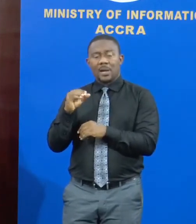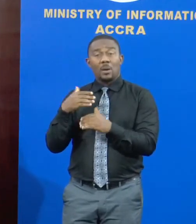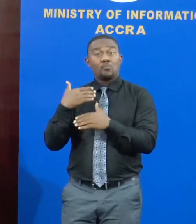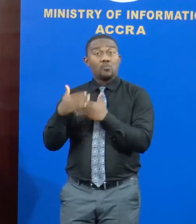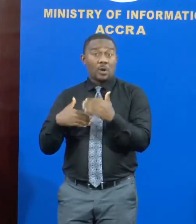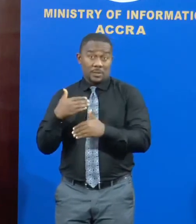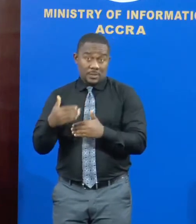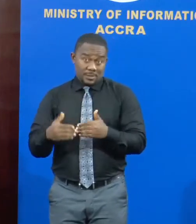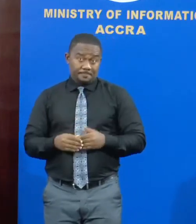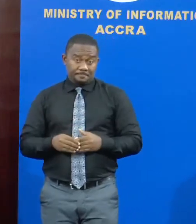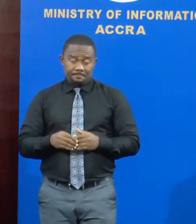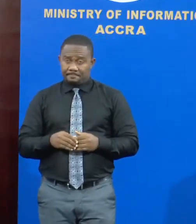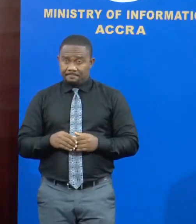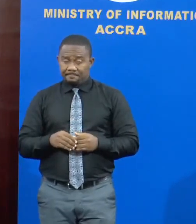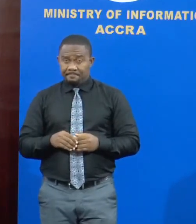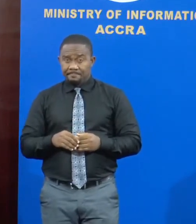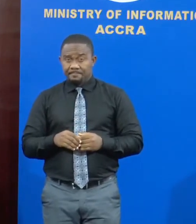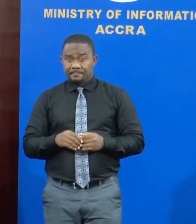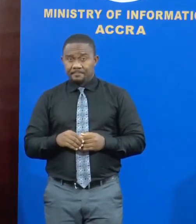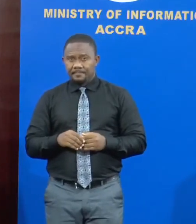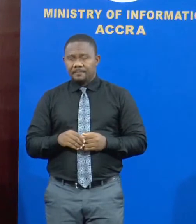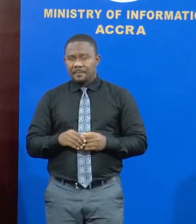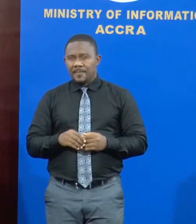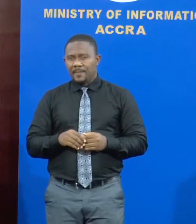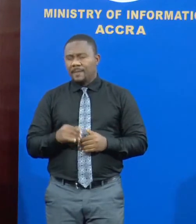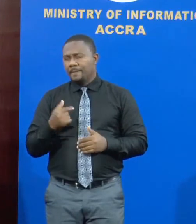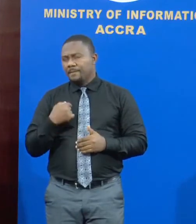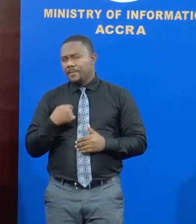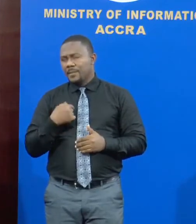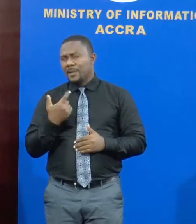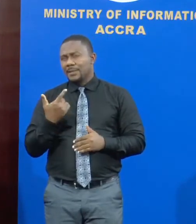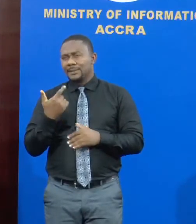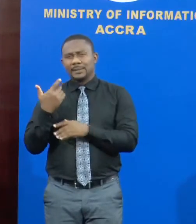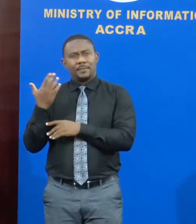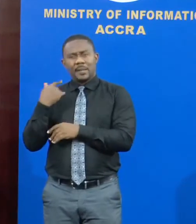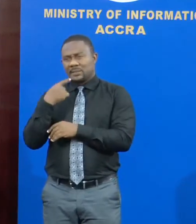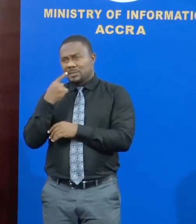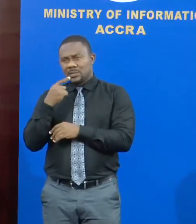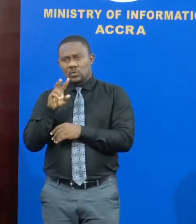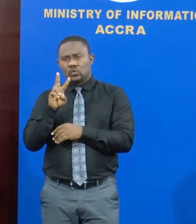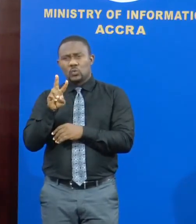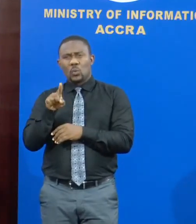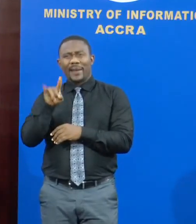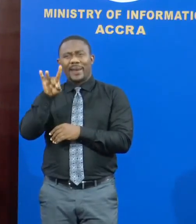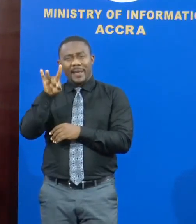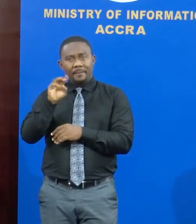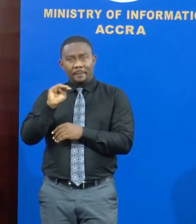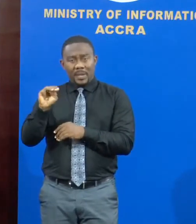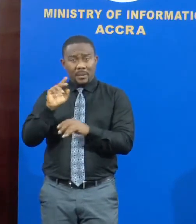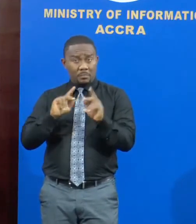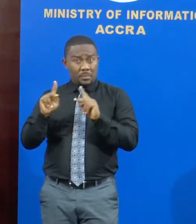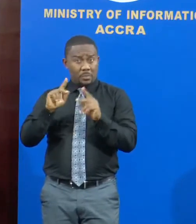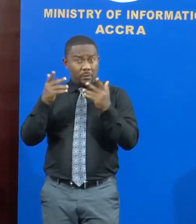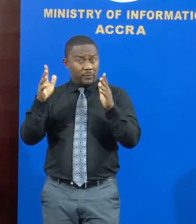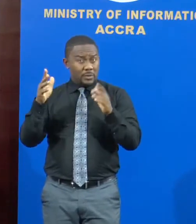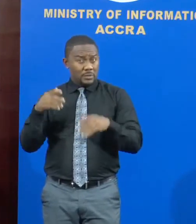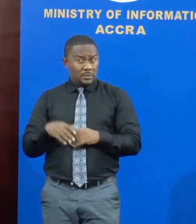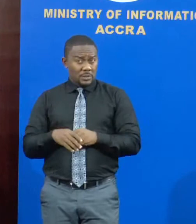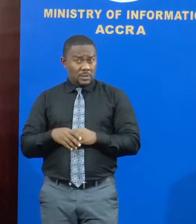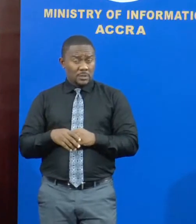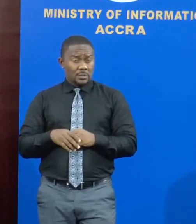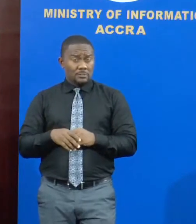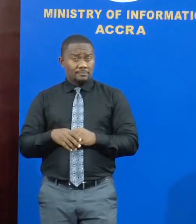And with that, as I said, we only have about 2.8 million members who have